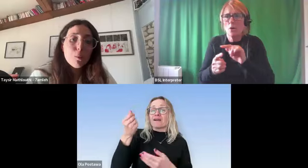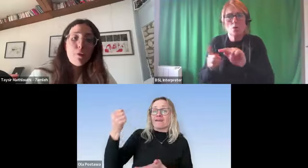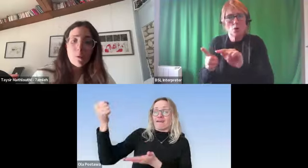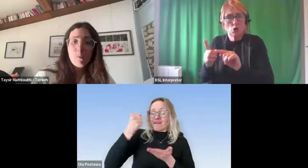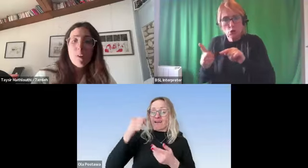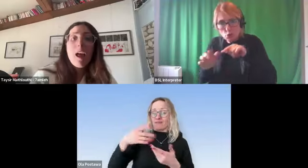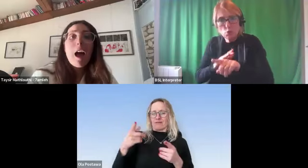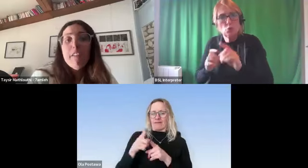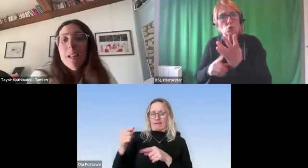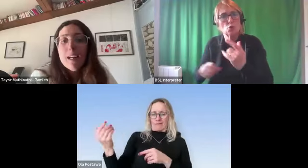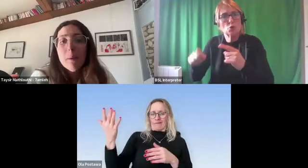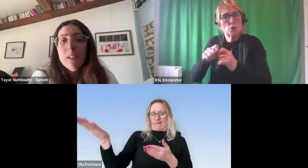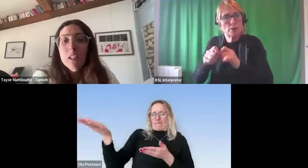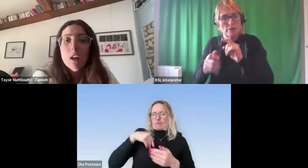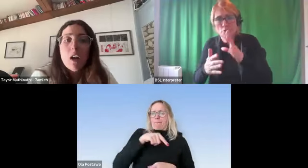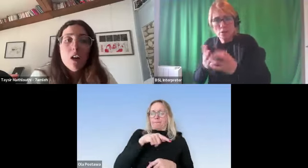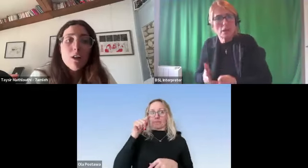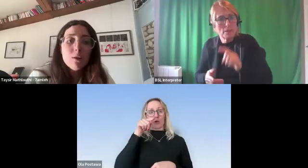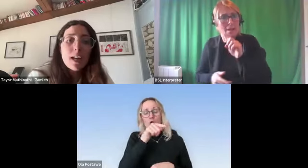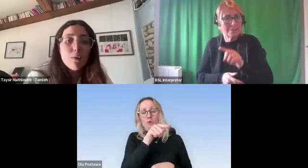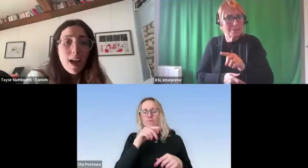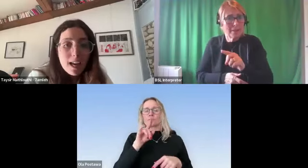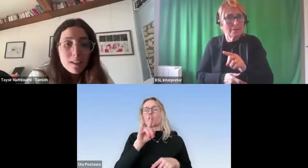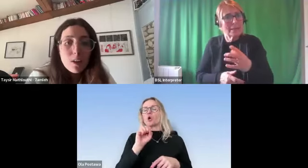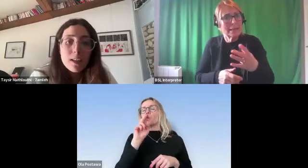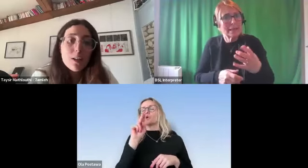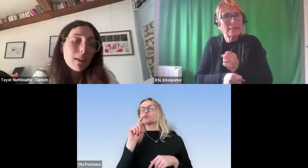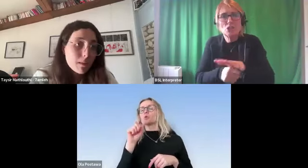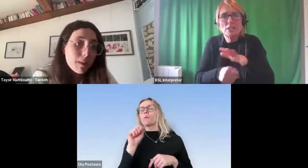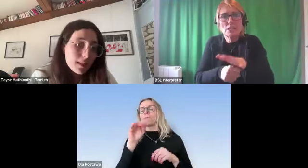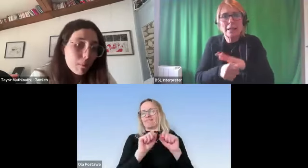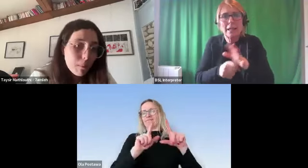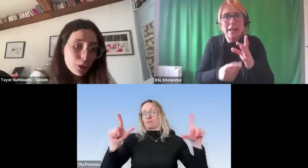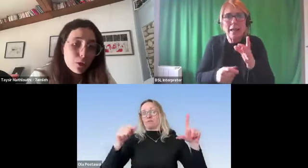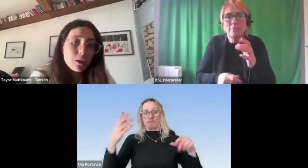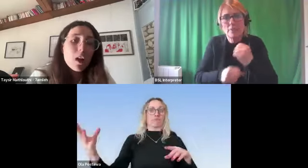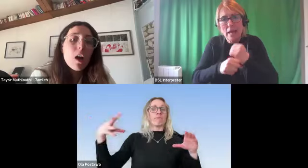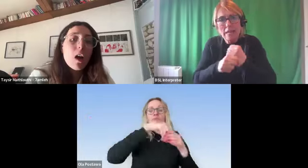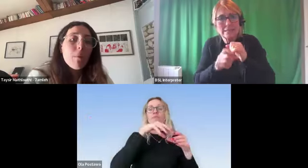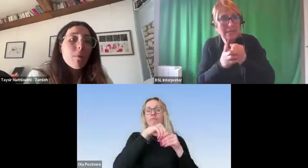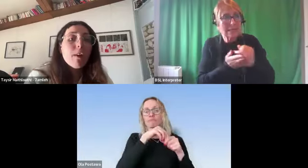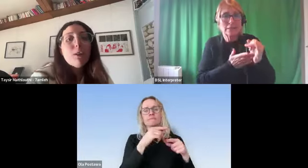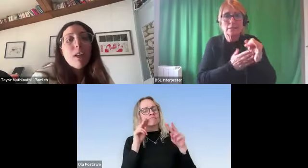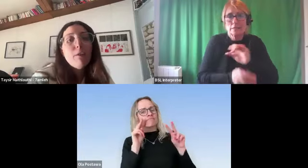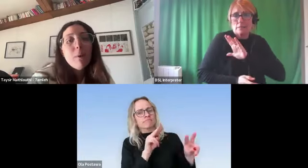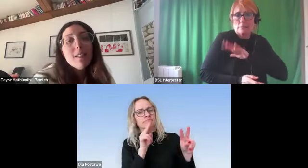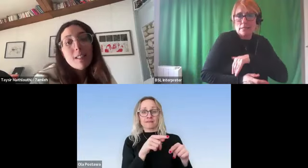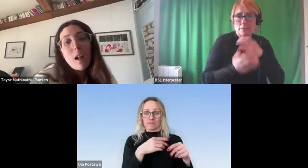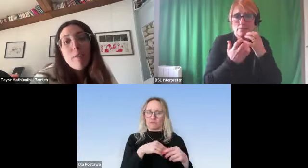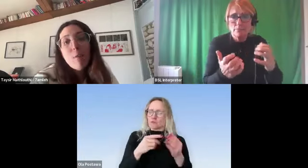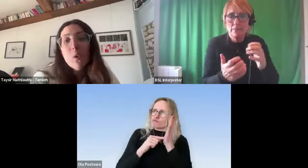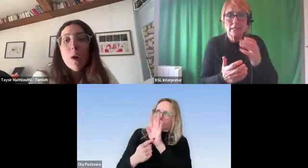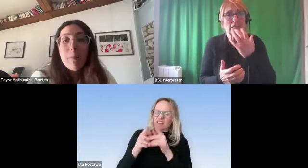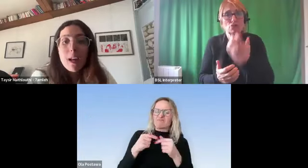as YouTube, for example, have been accepting genocidal ads against the Palestinian population. The Israeli